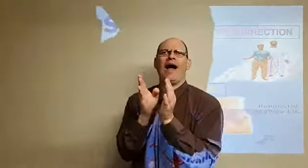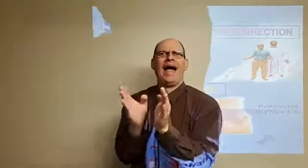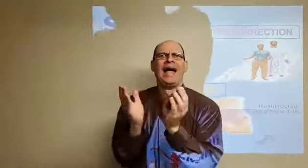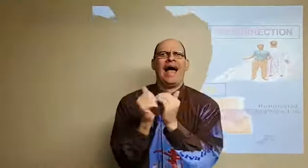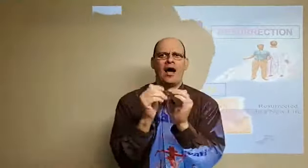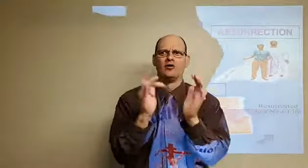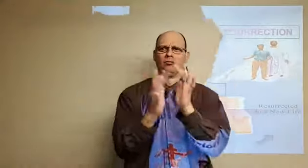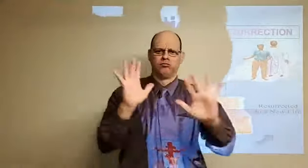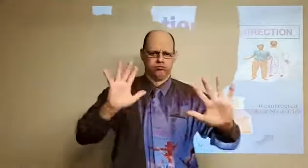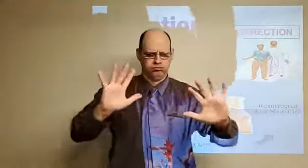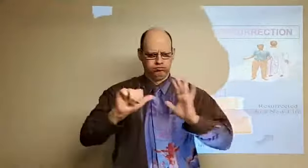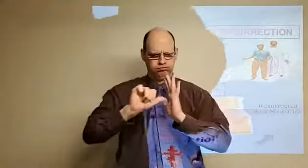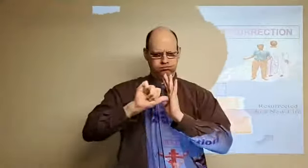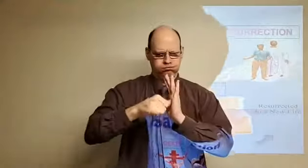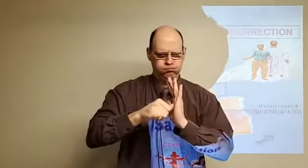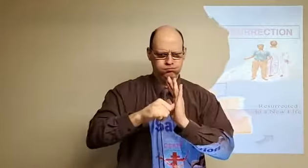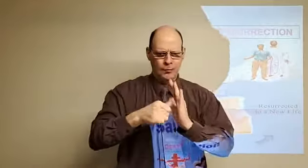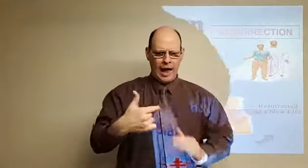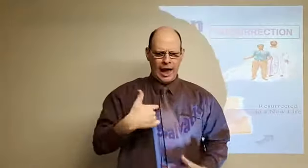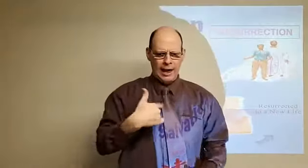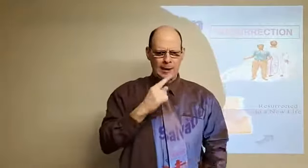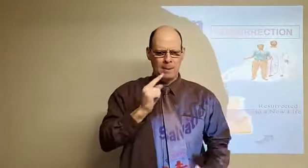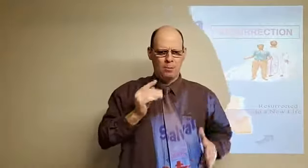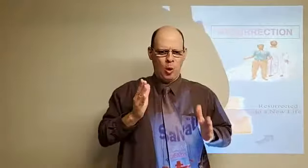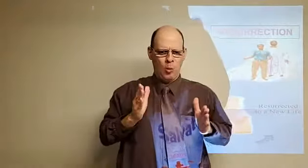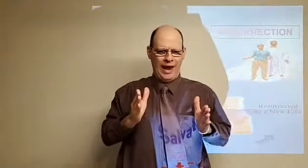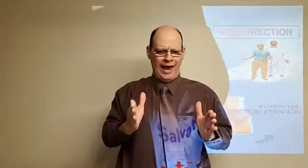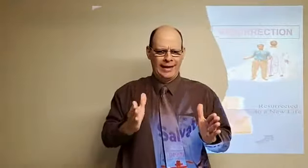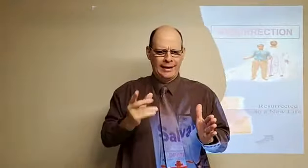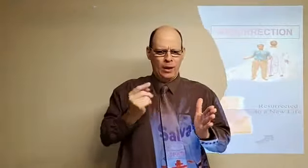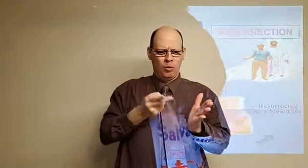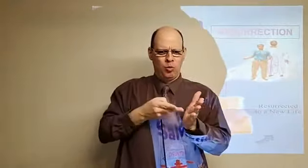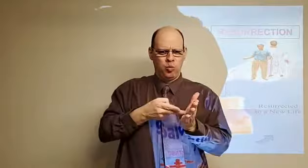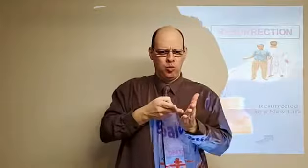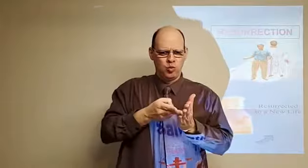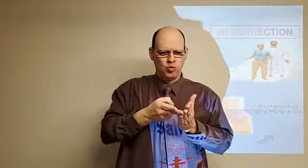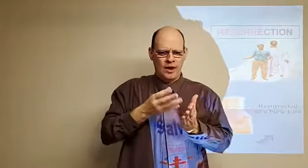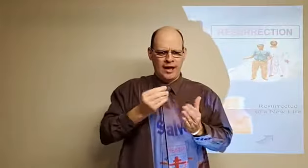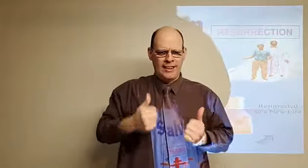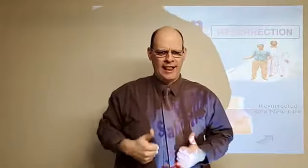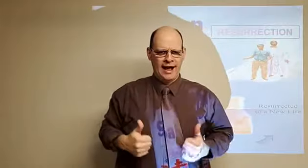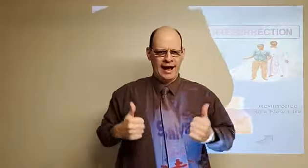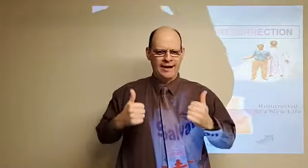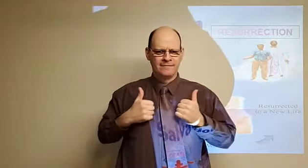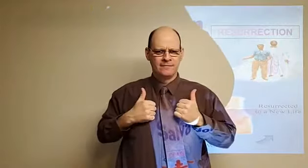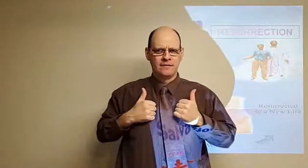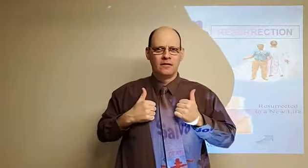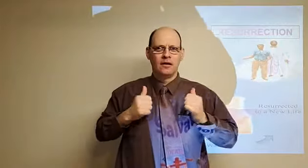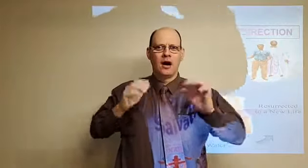Jesus how do I find the way and Jesus spoke he says I am the way Thomas I am the truth I am the life